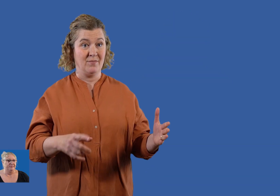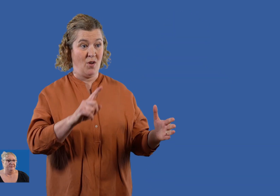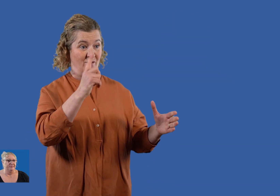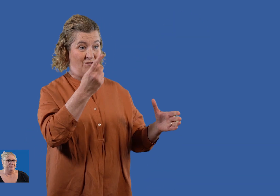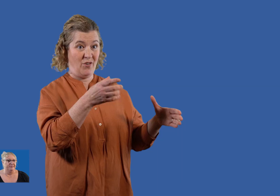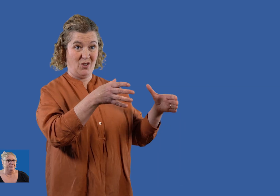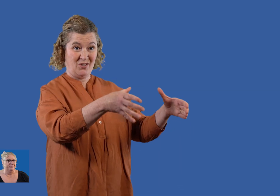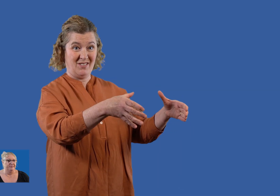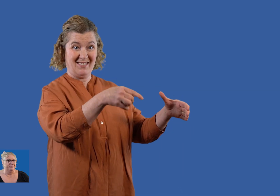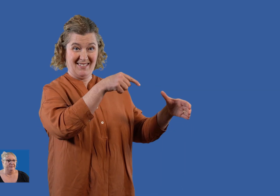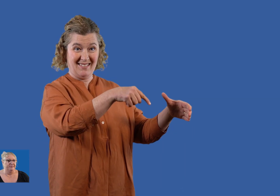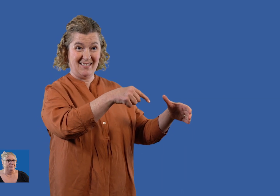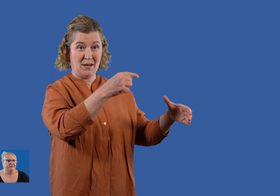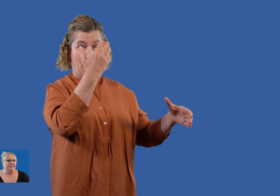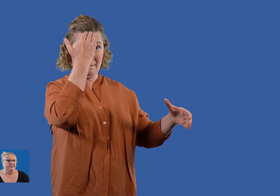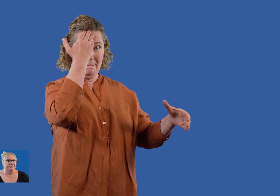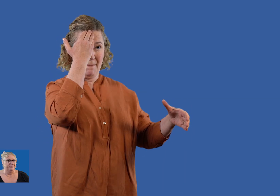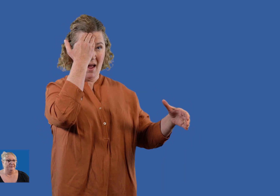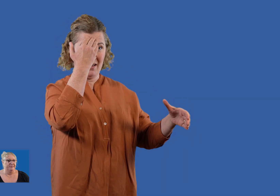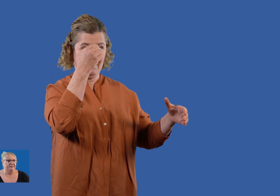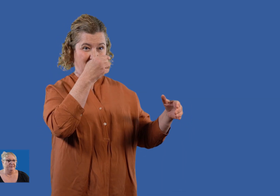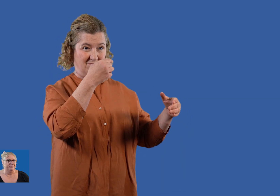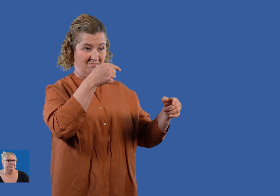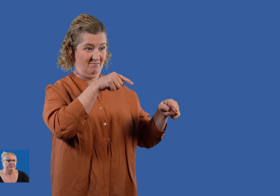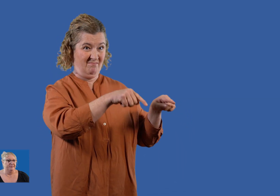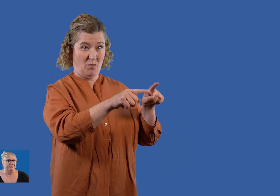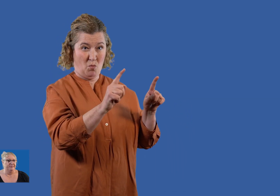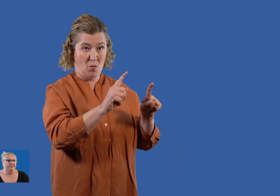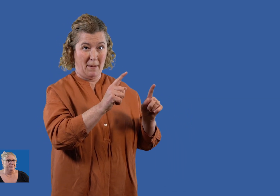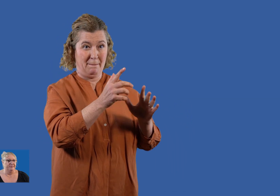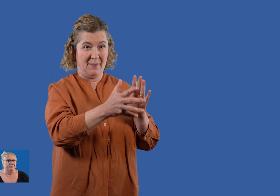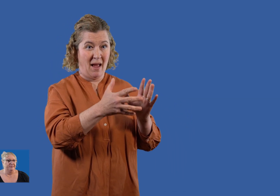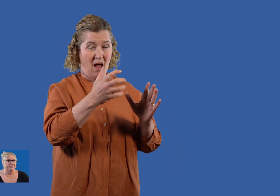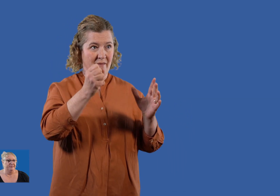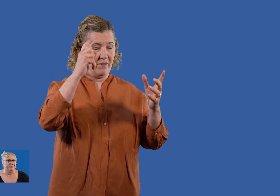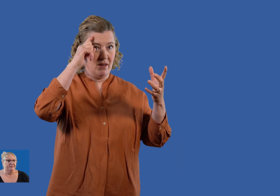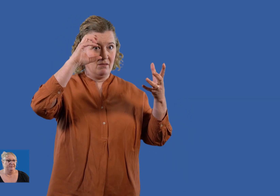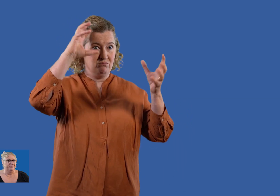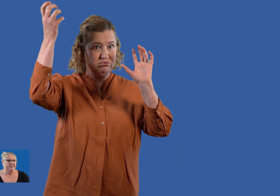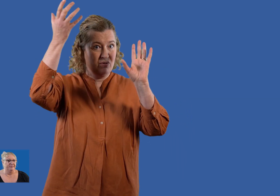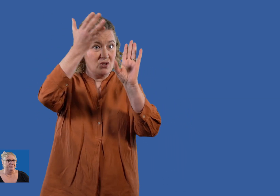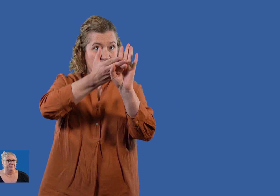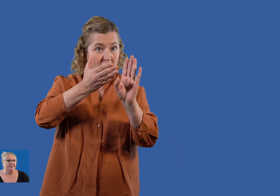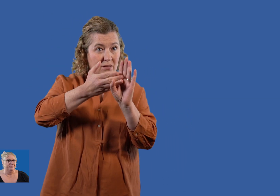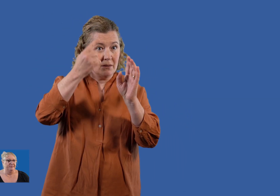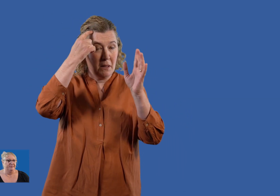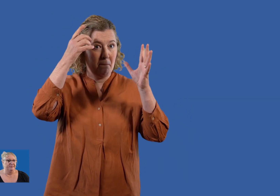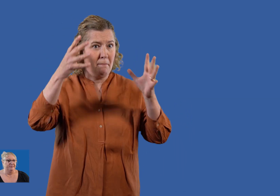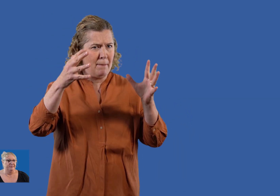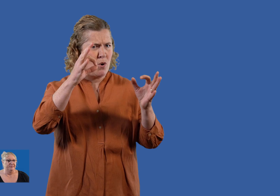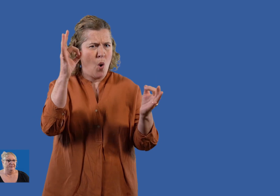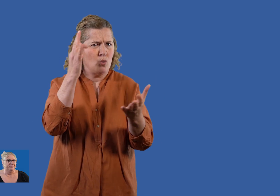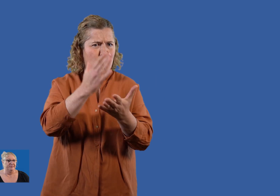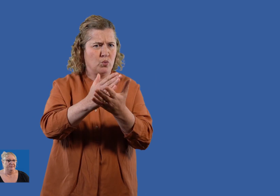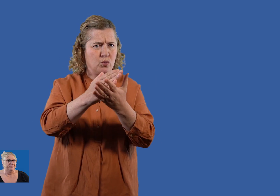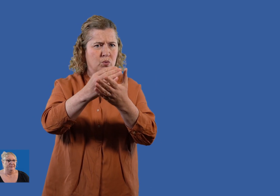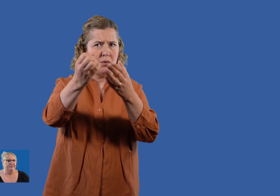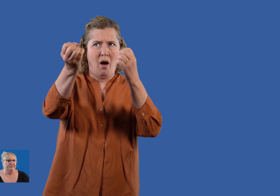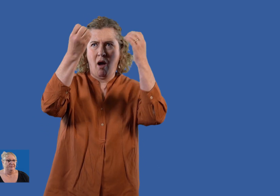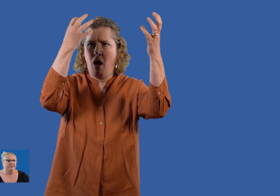Well, the first rank symptoms includes psychotic delusions and hallucinations, which is where